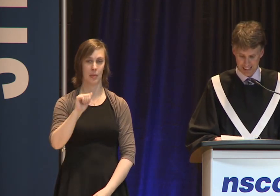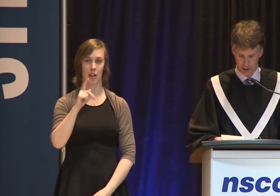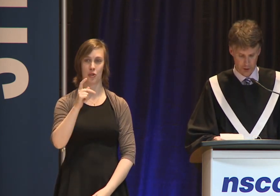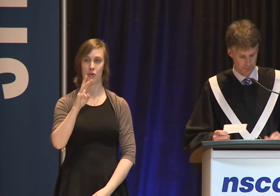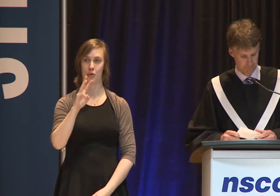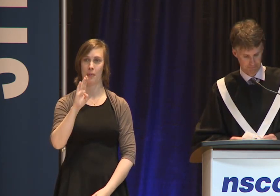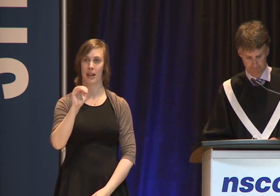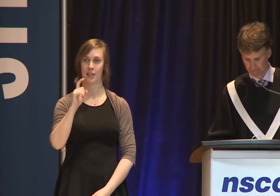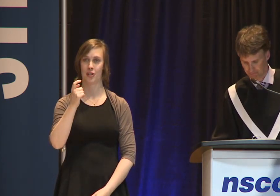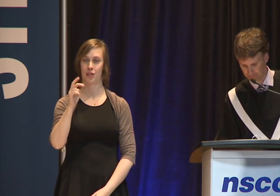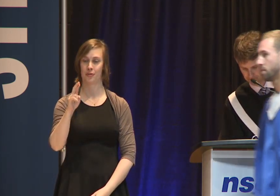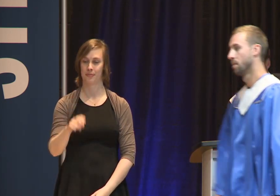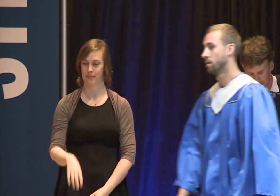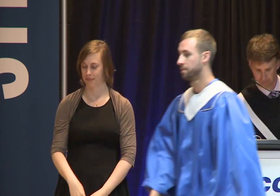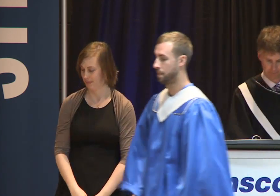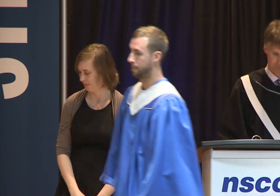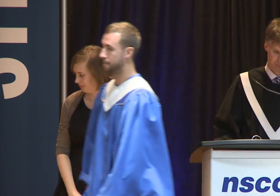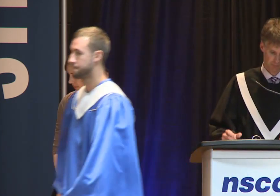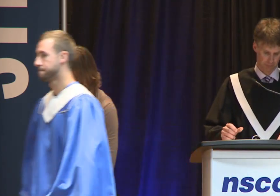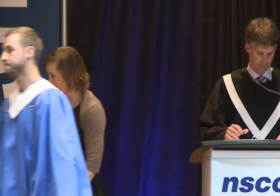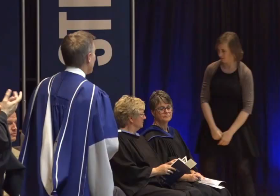Andrew Baxter.